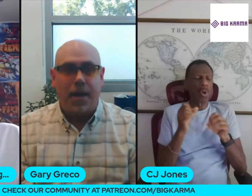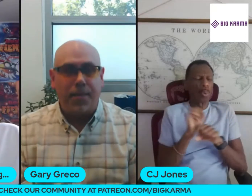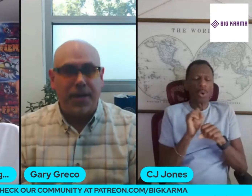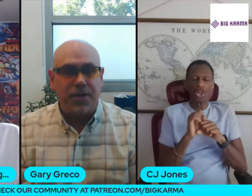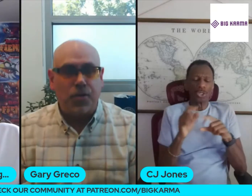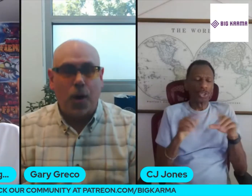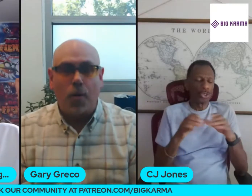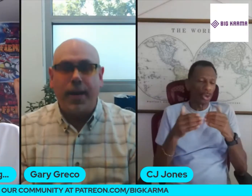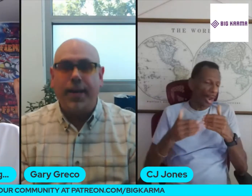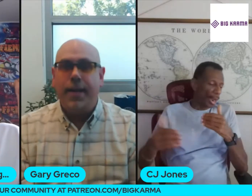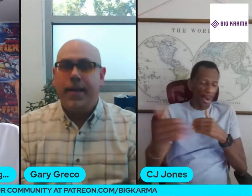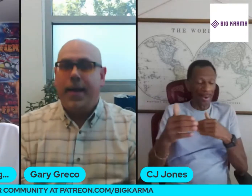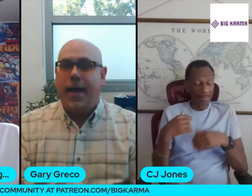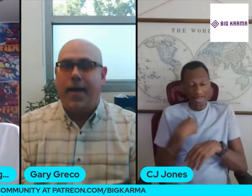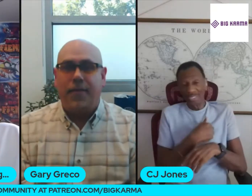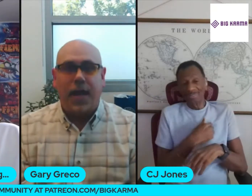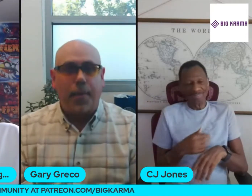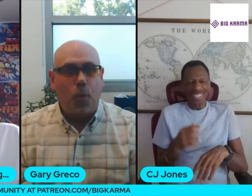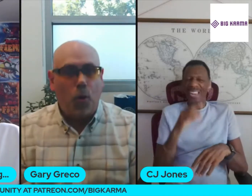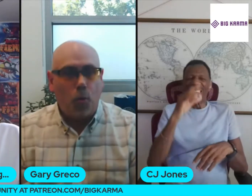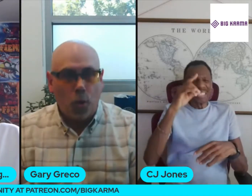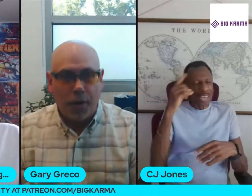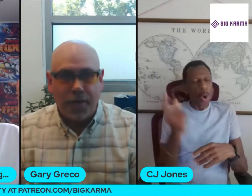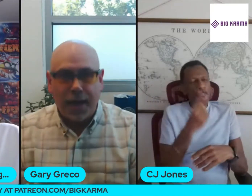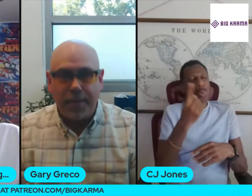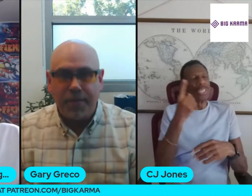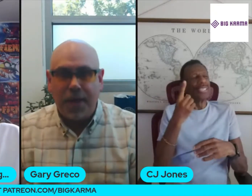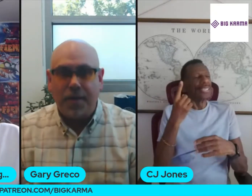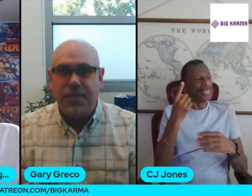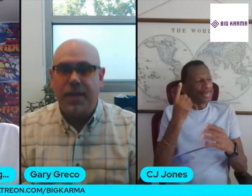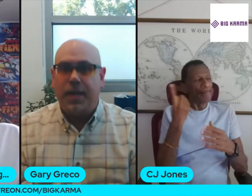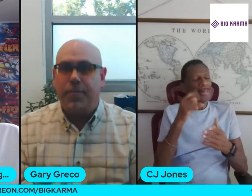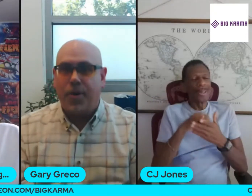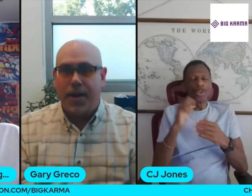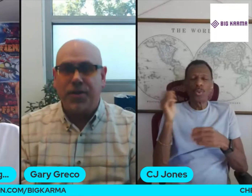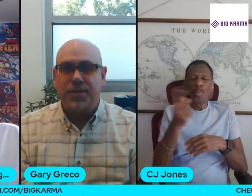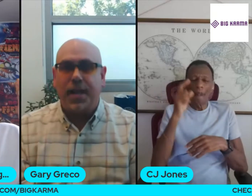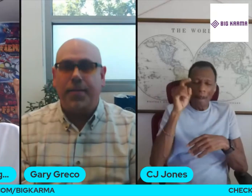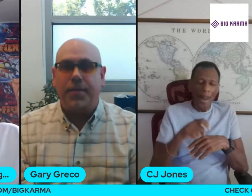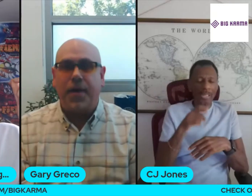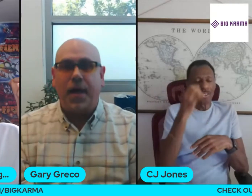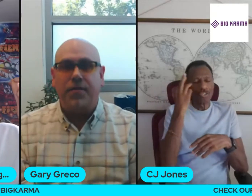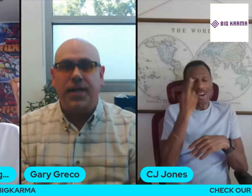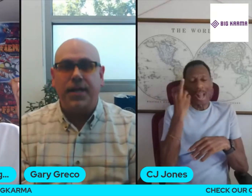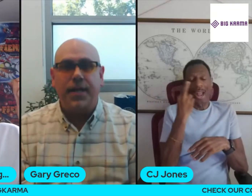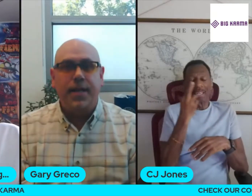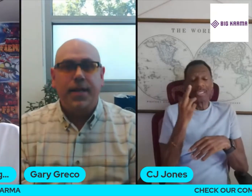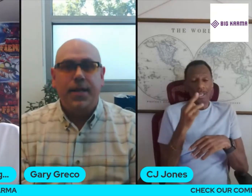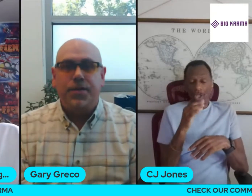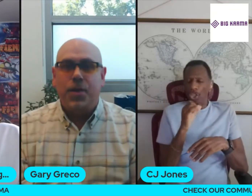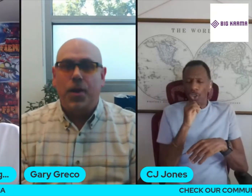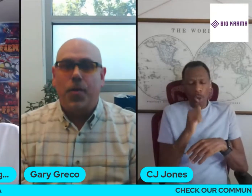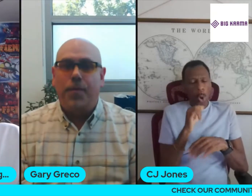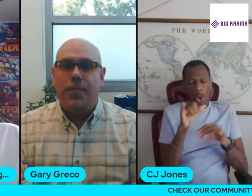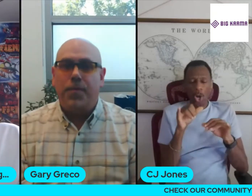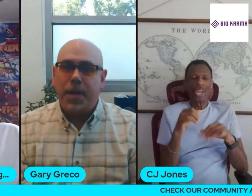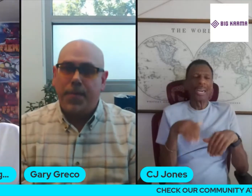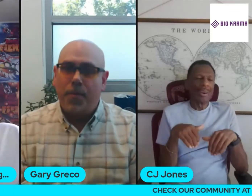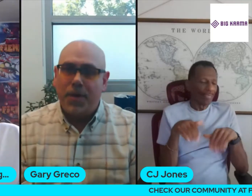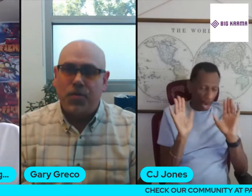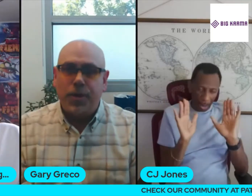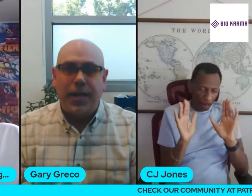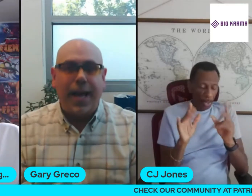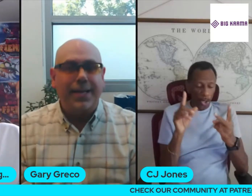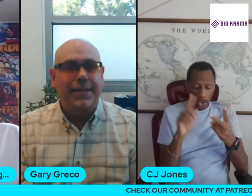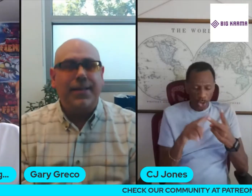My company is growing. I have a lot more work that I'm involved in and projects that I'm involved in. So